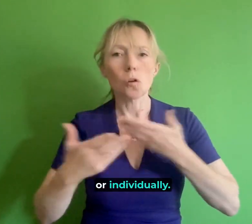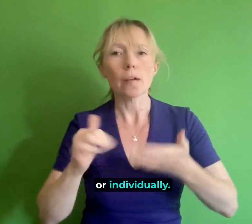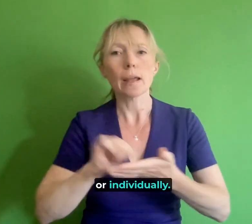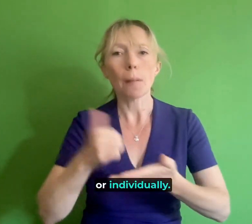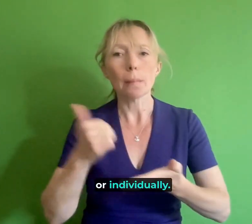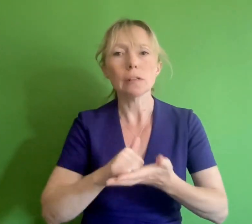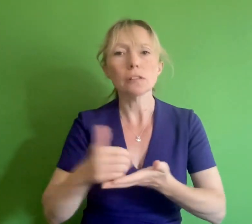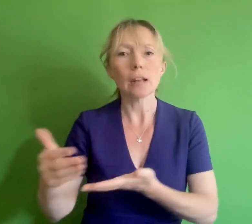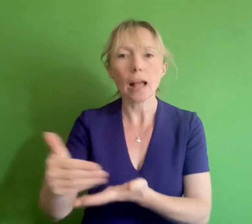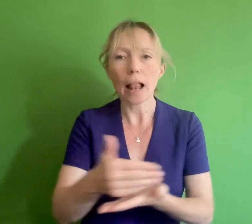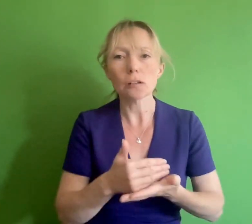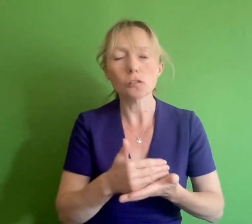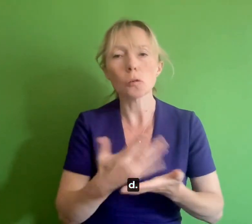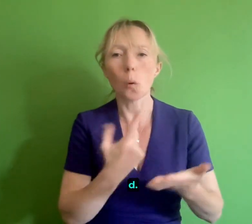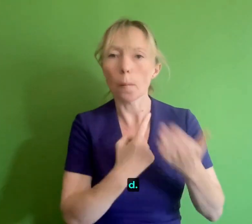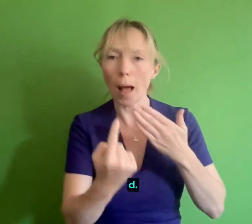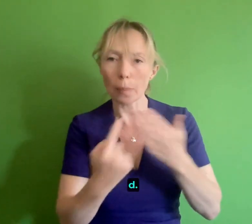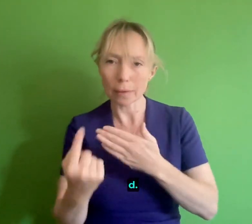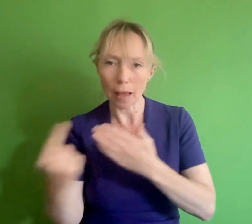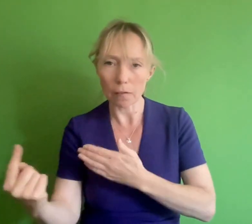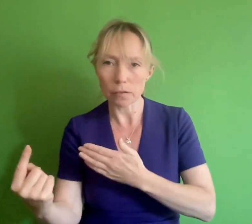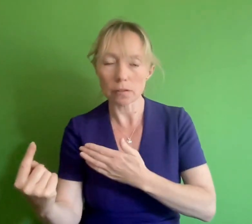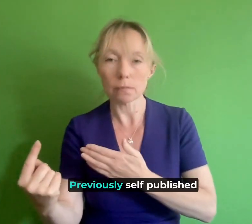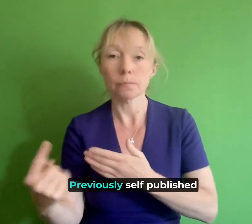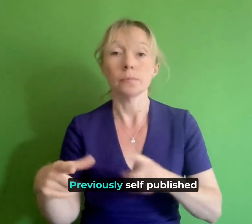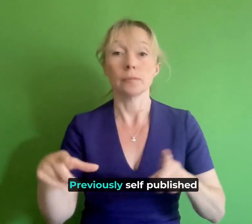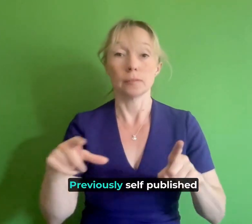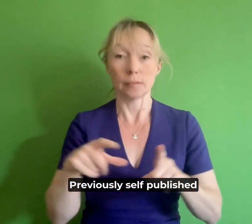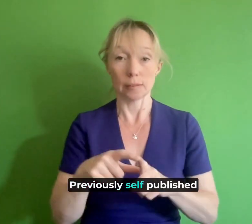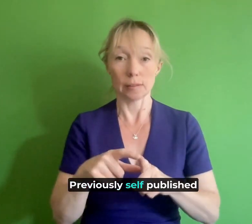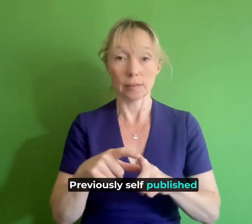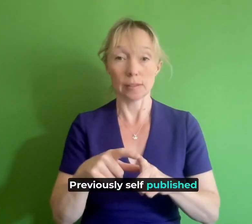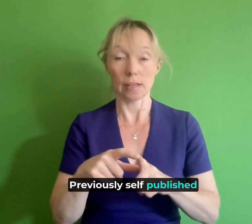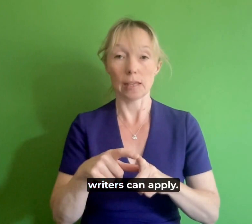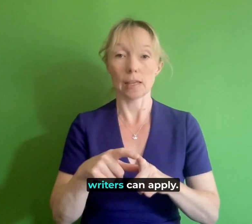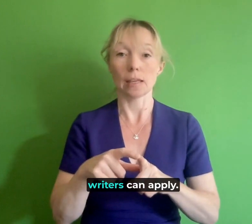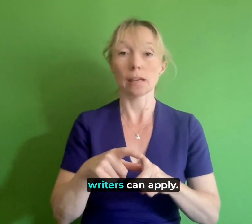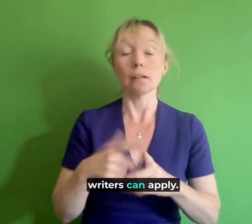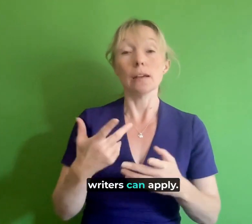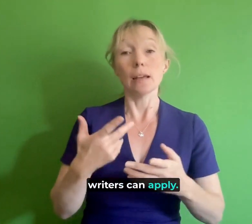individually. D. Previously self-published writers can apply.